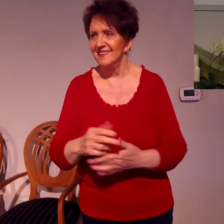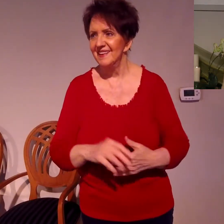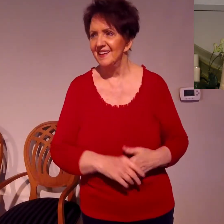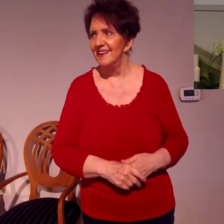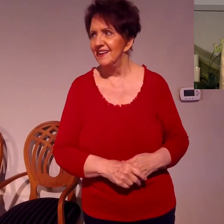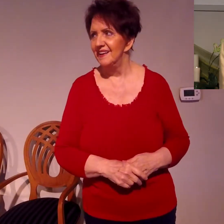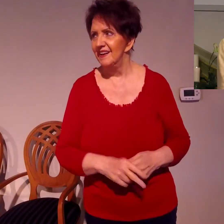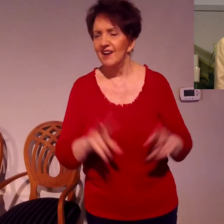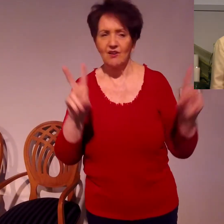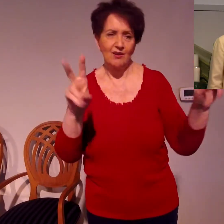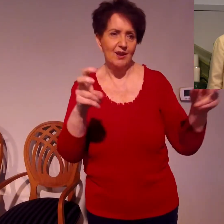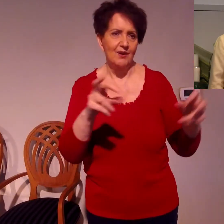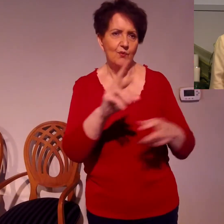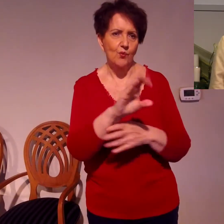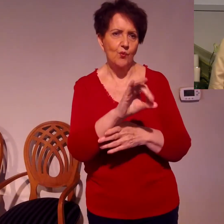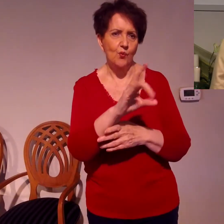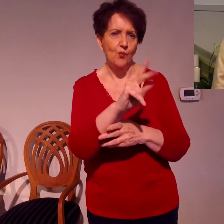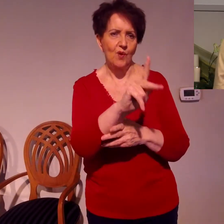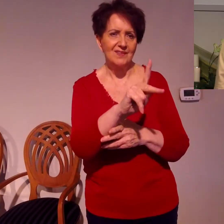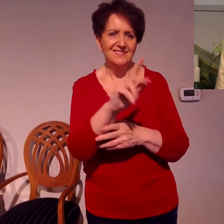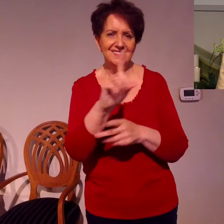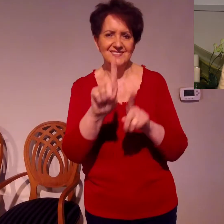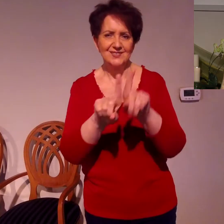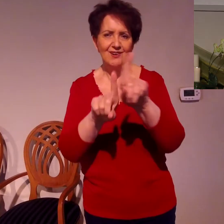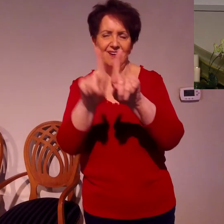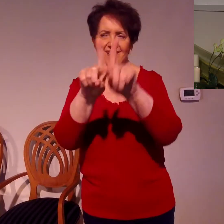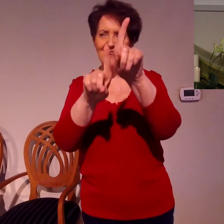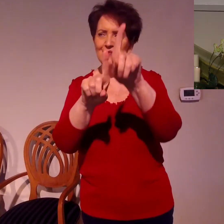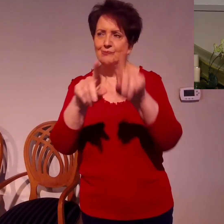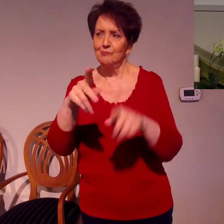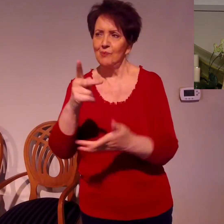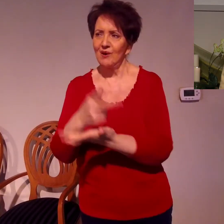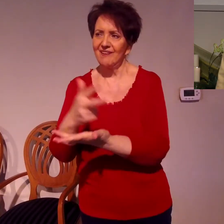I call it rock star parking.